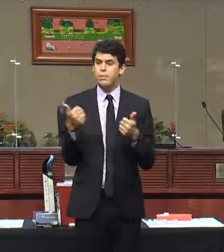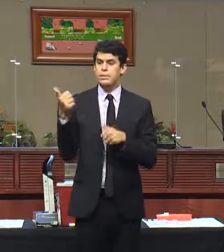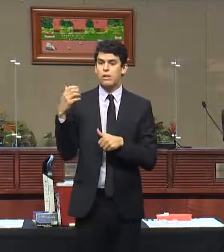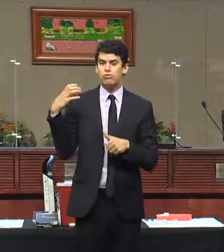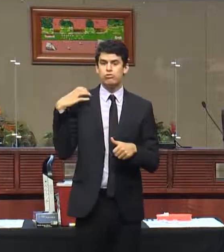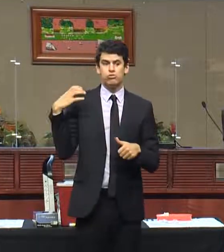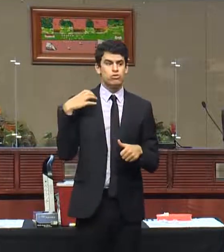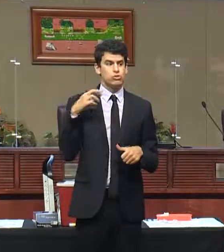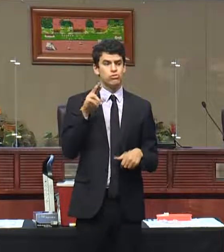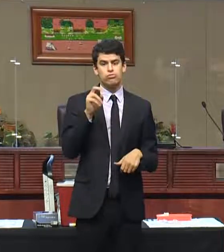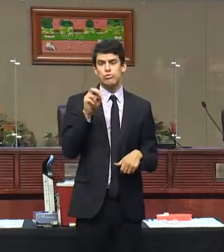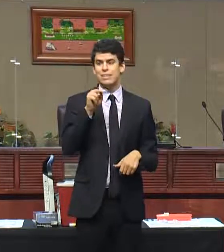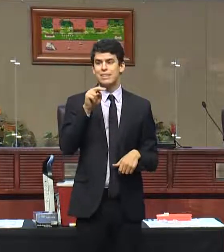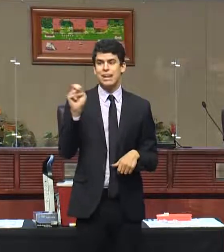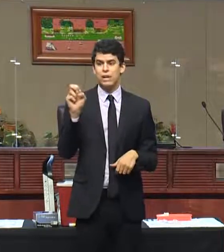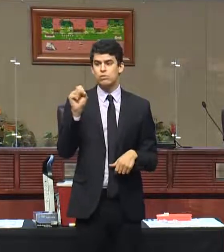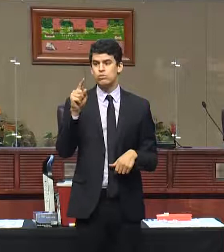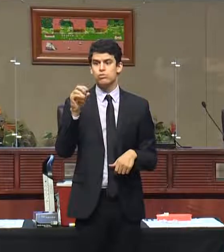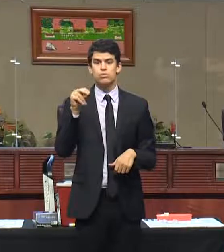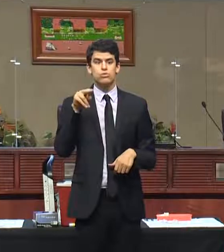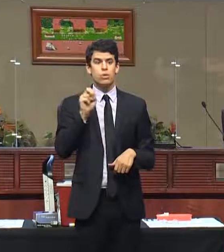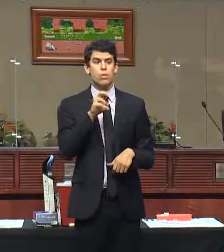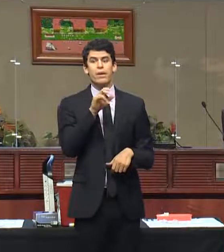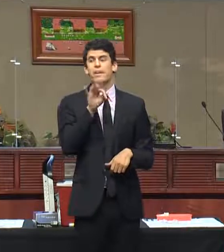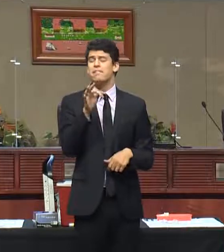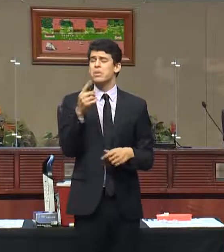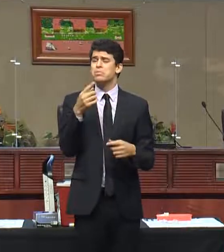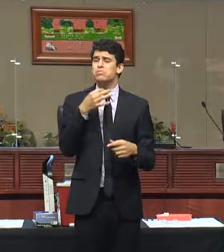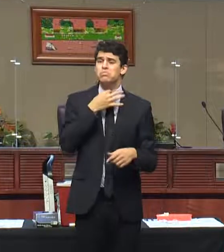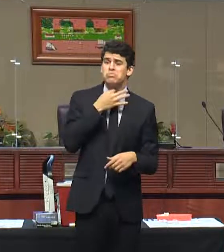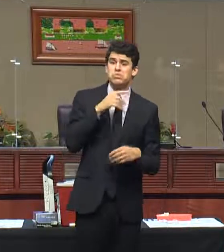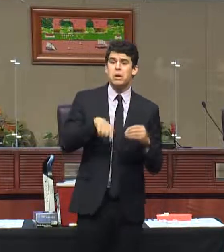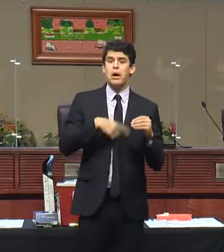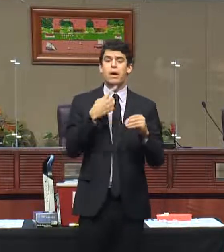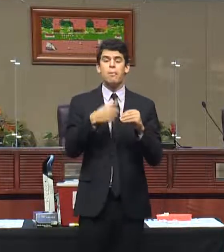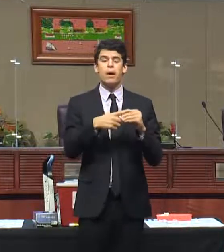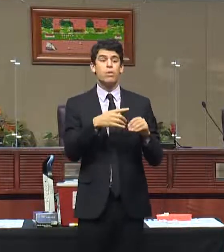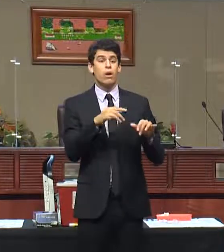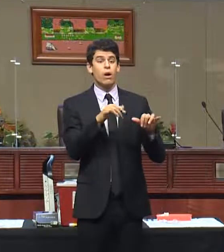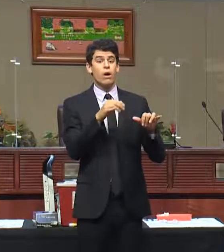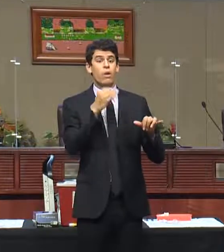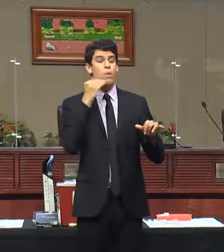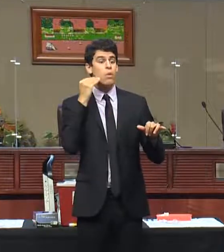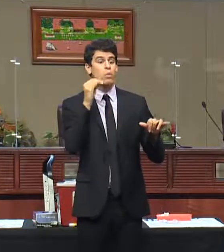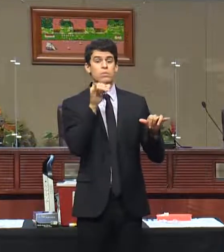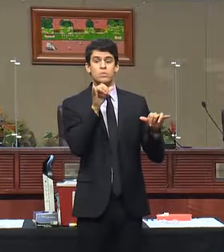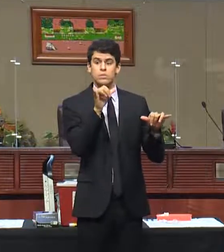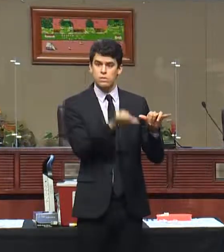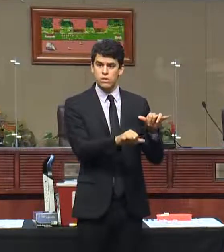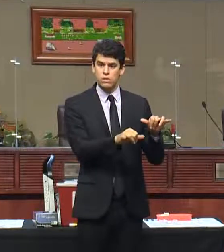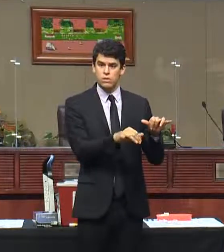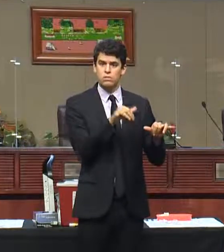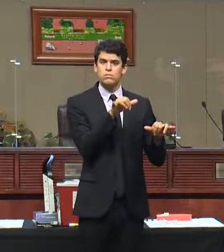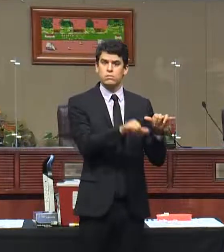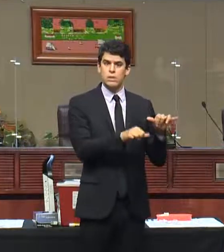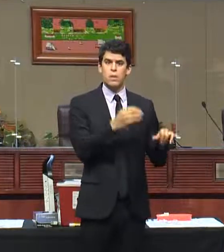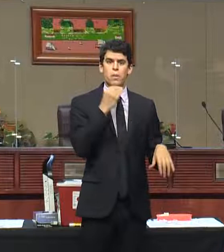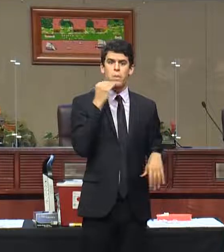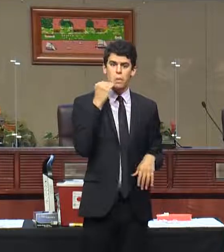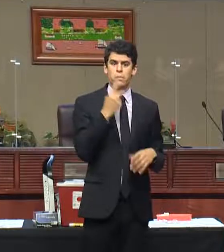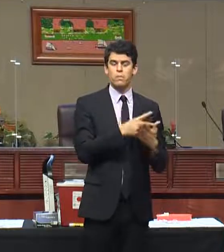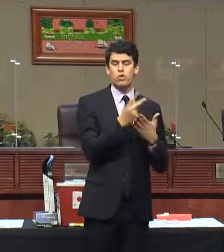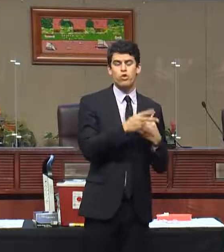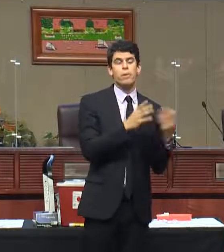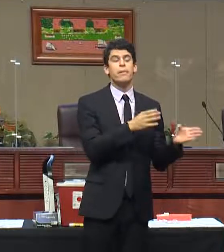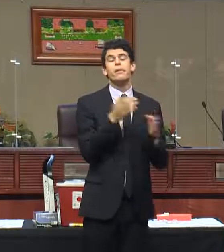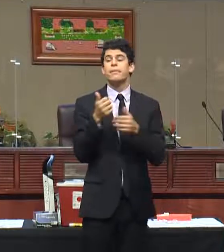here if there are any questions about our homebound program. We have Mr. Mark Tester, our Executive Director from